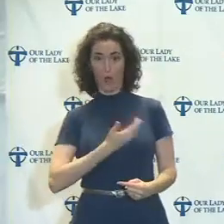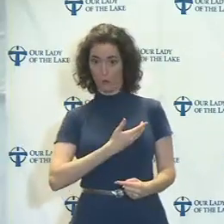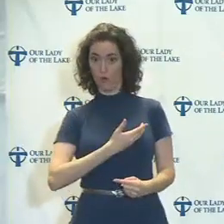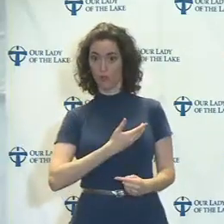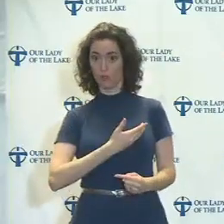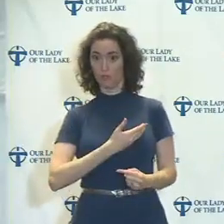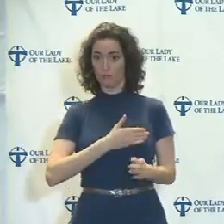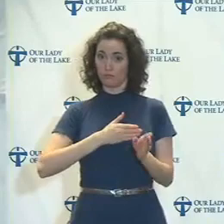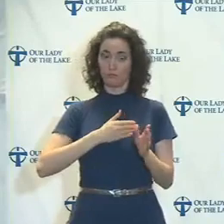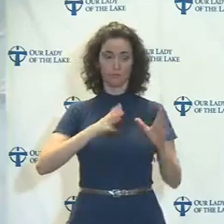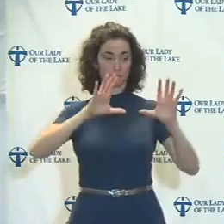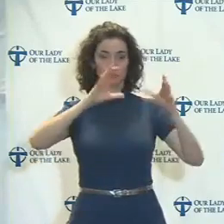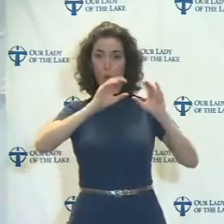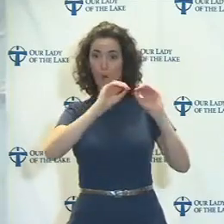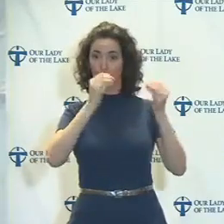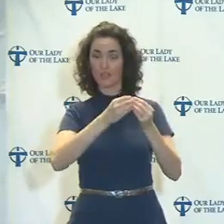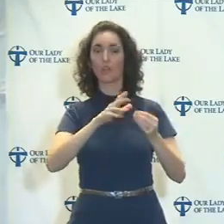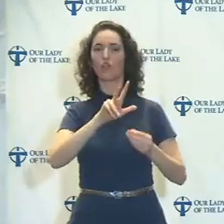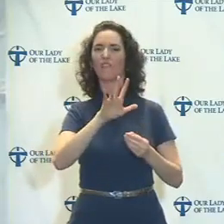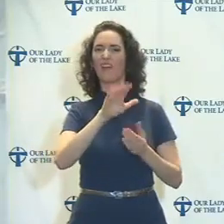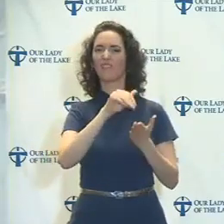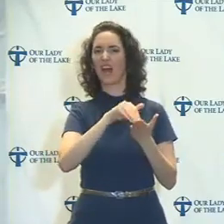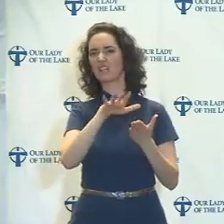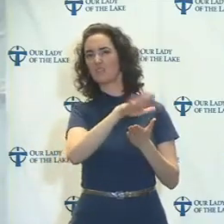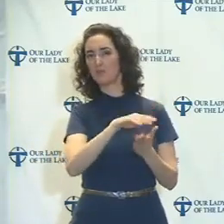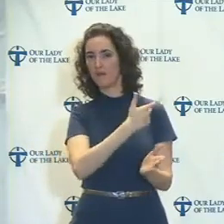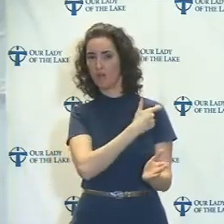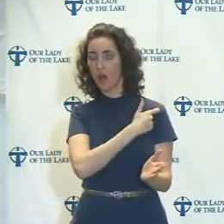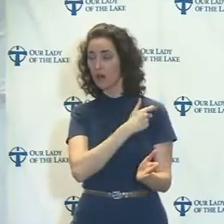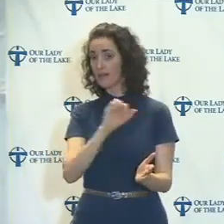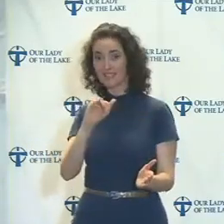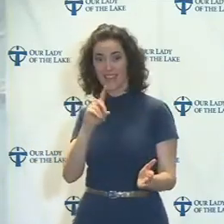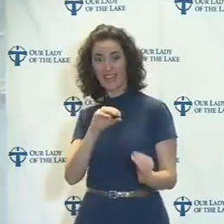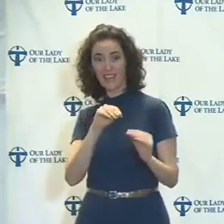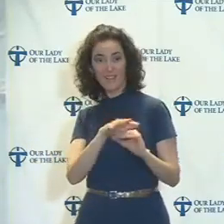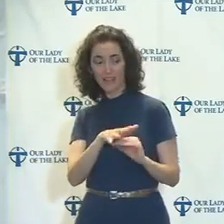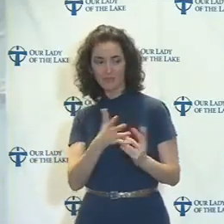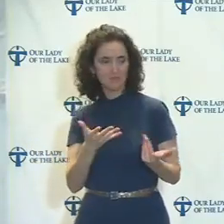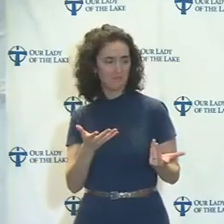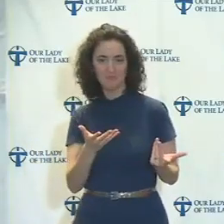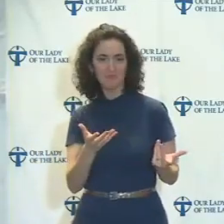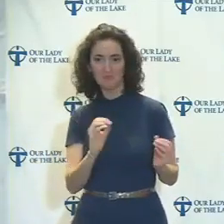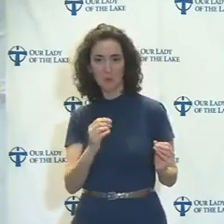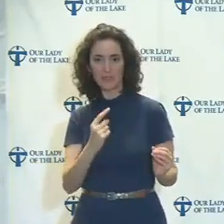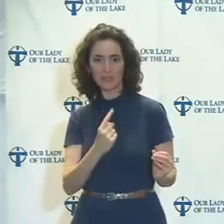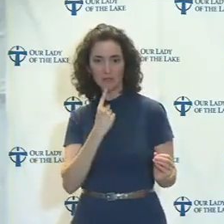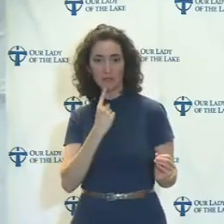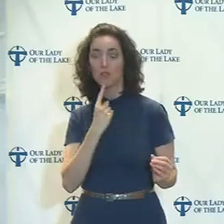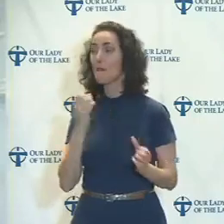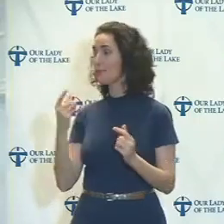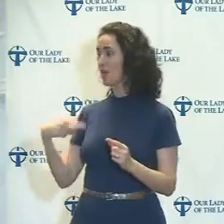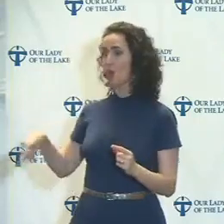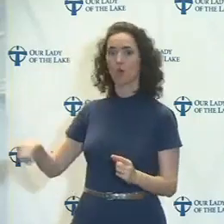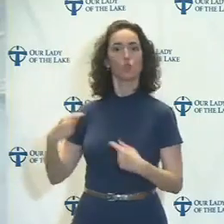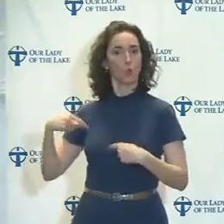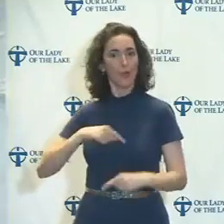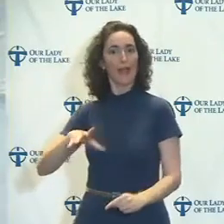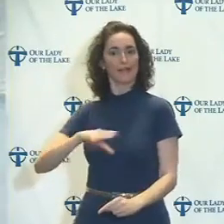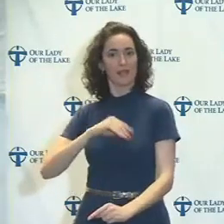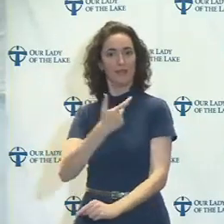we've not had any serious side effects. Many of us have taken the vaccines, and so we really do encourage people to take the